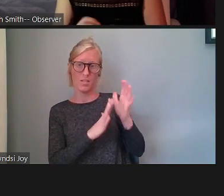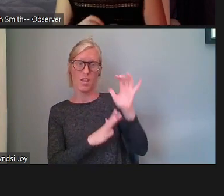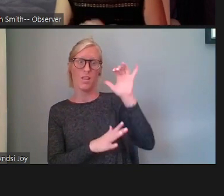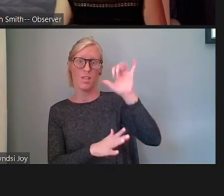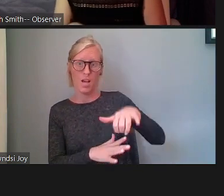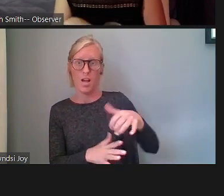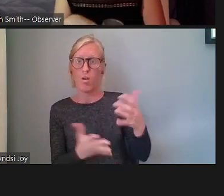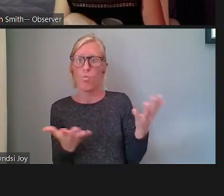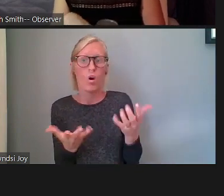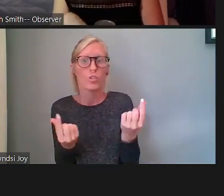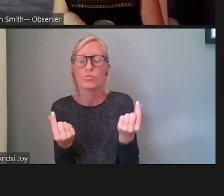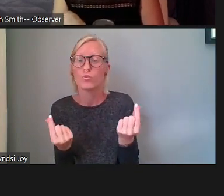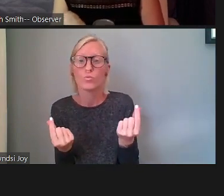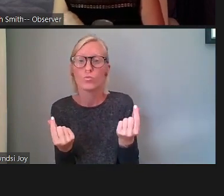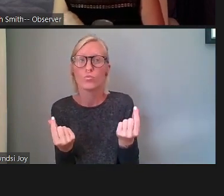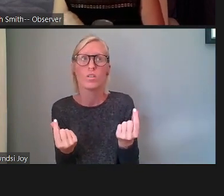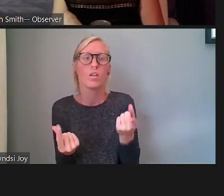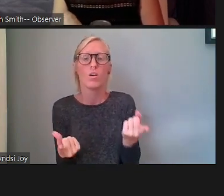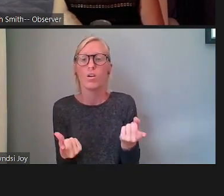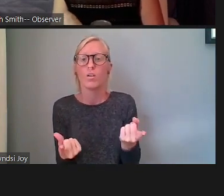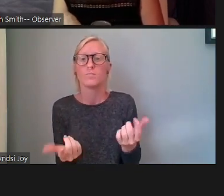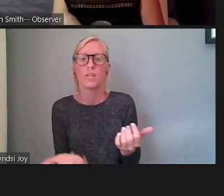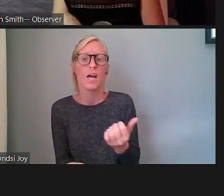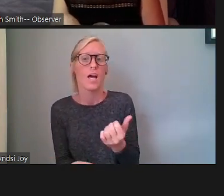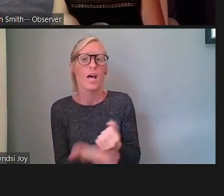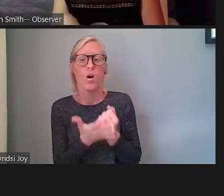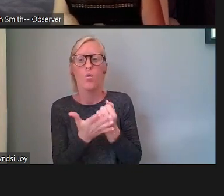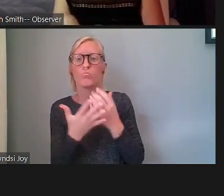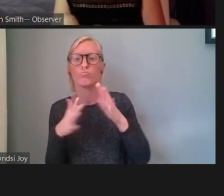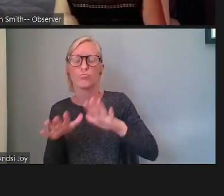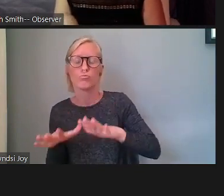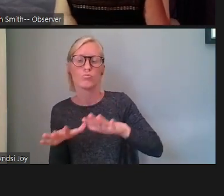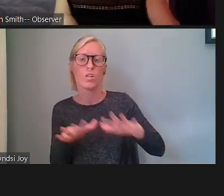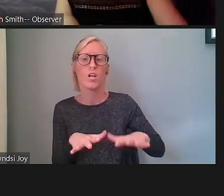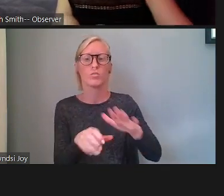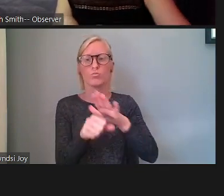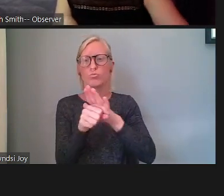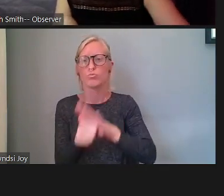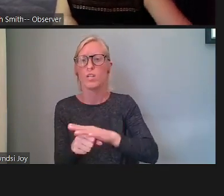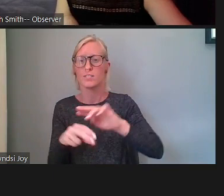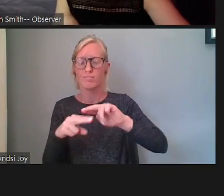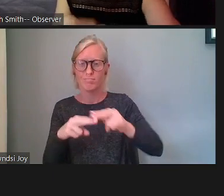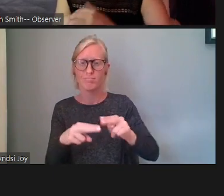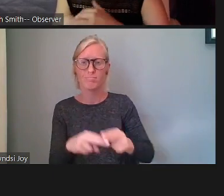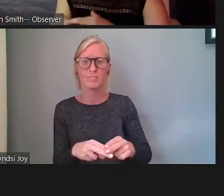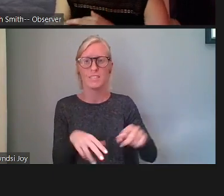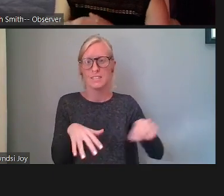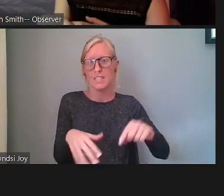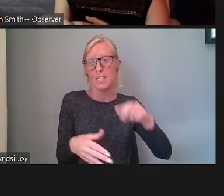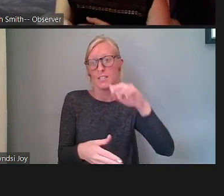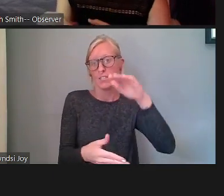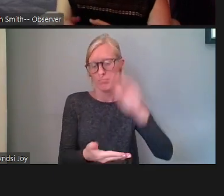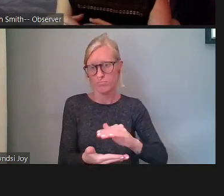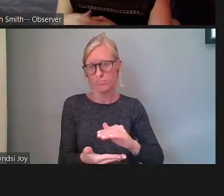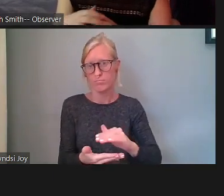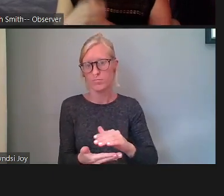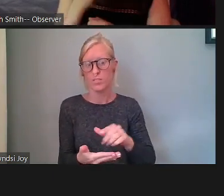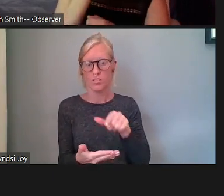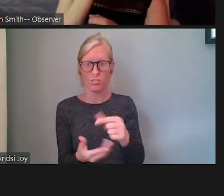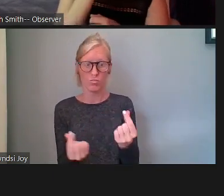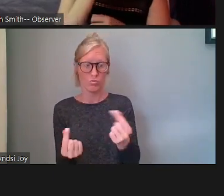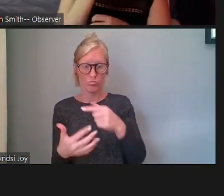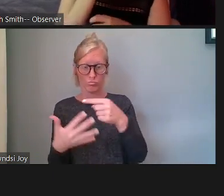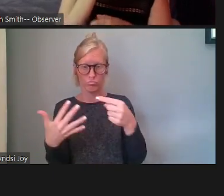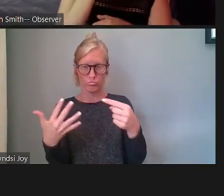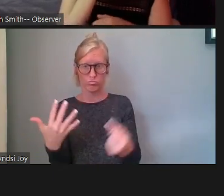which have helped you to relax or to minimize your stress or minimize anxiety, would really strongly encourage carrying